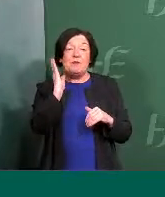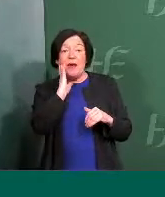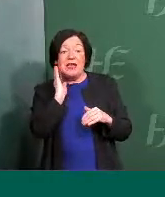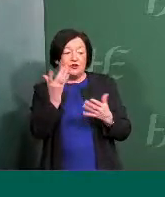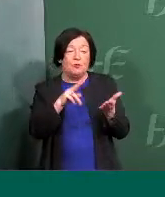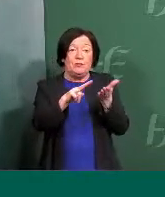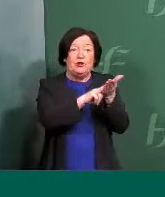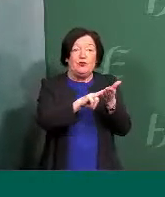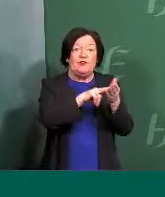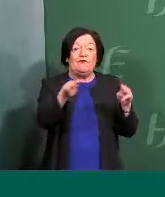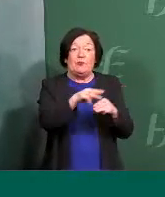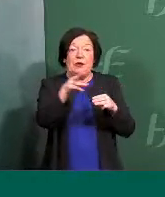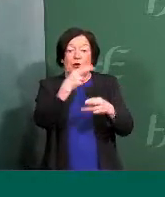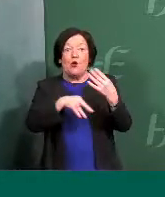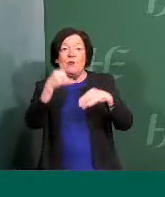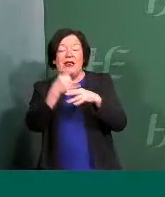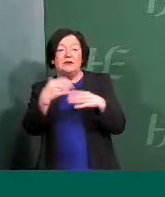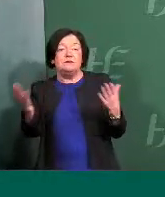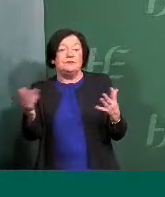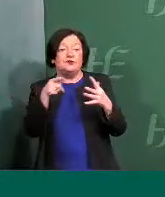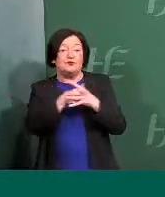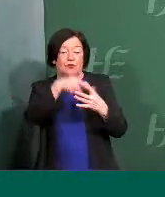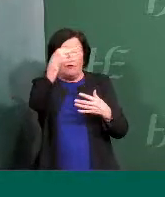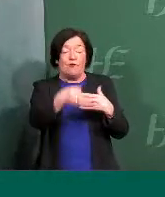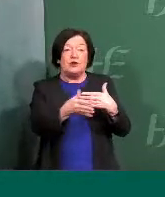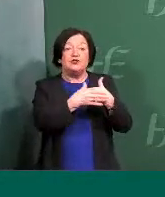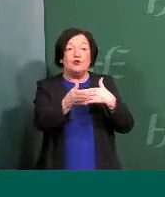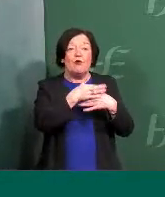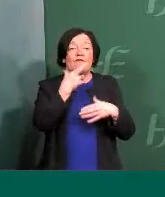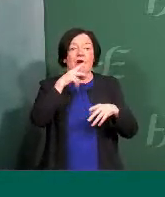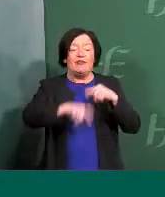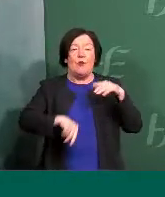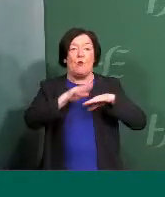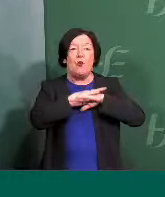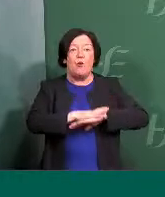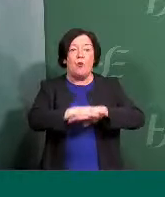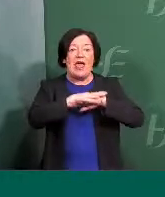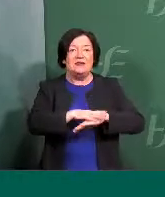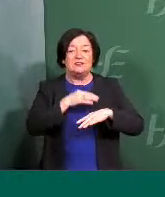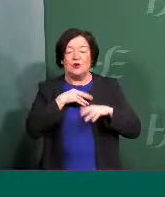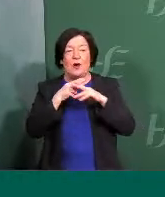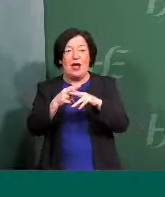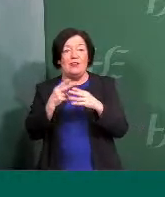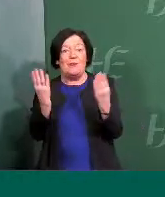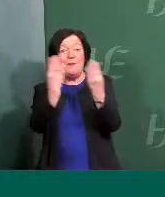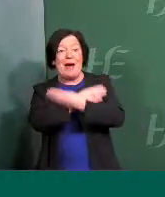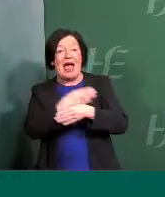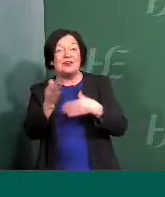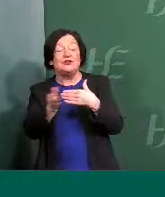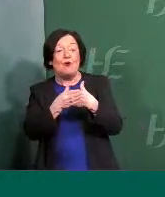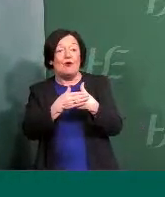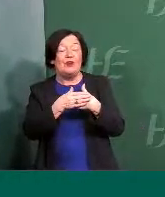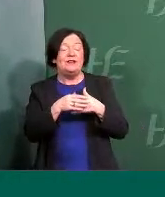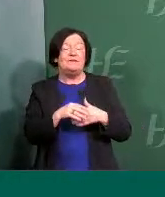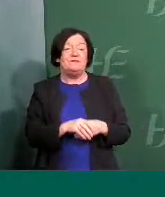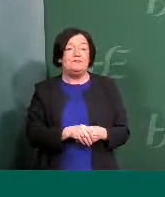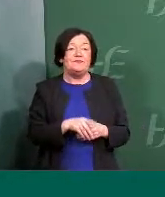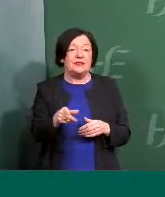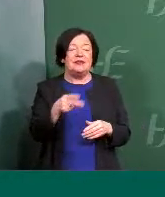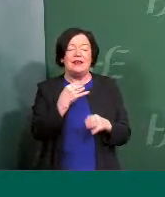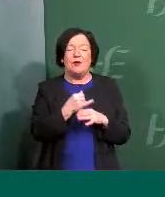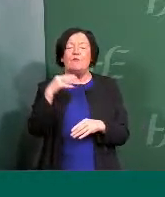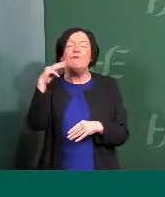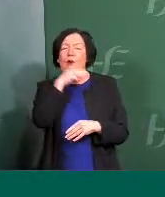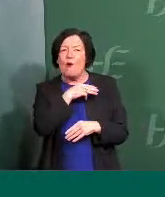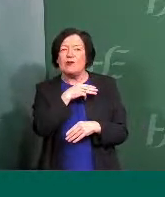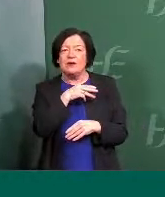that could be used for people coming in through the front door of the hospital instead of waiting to go out the back door. So very important